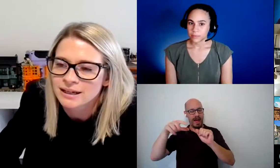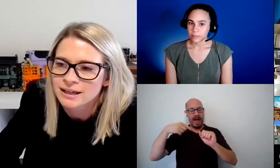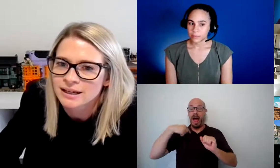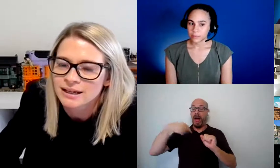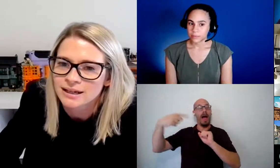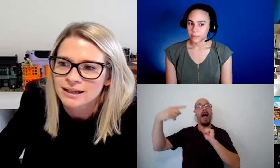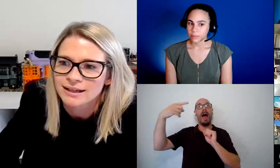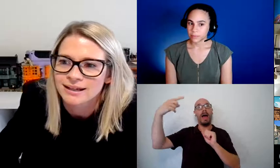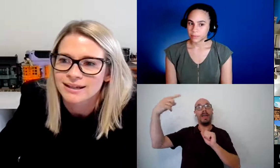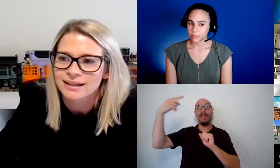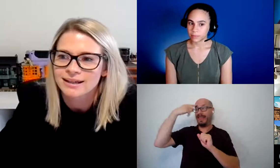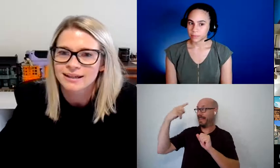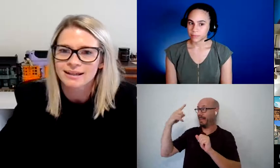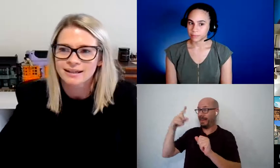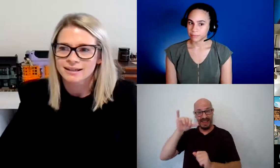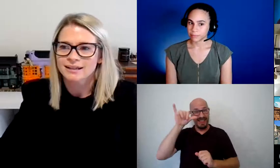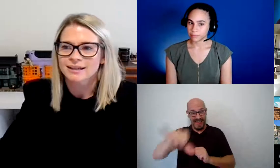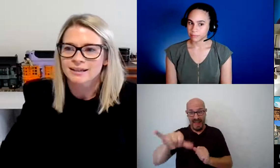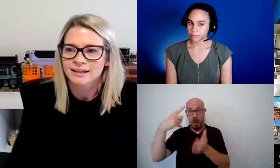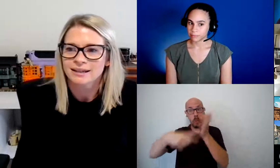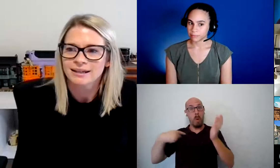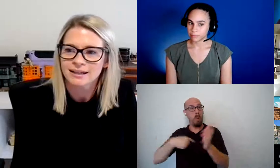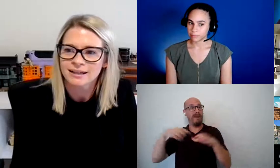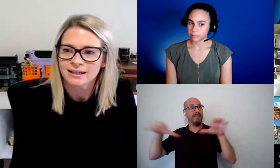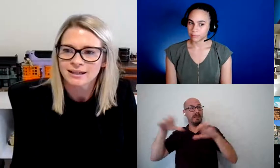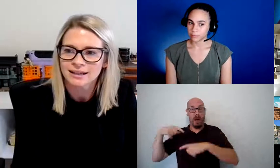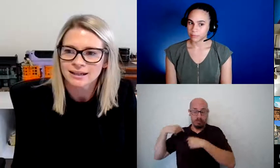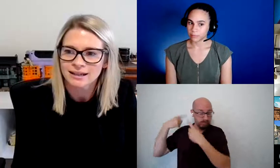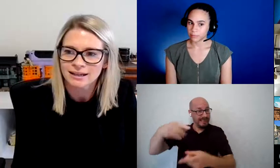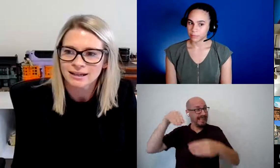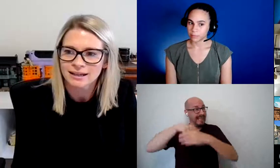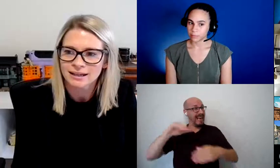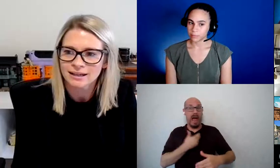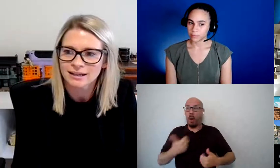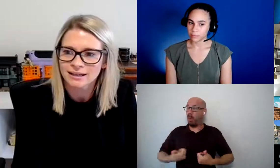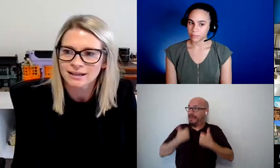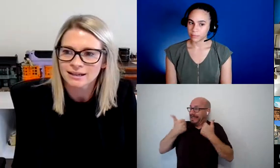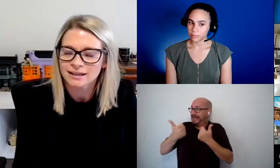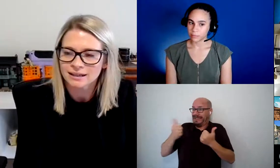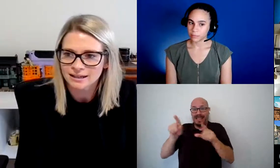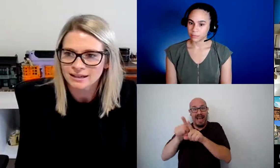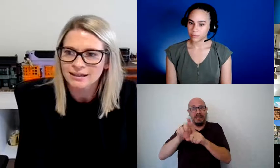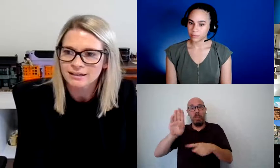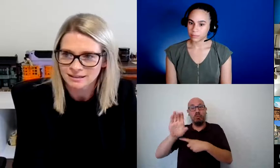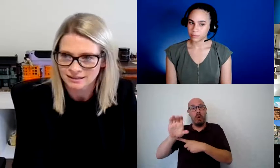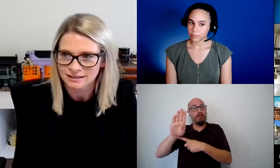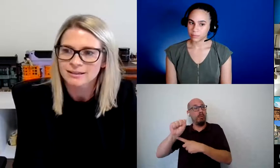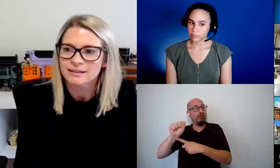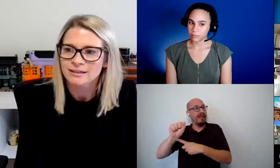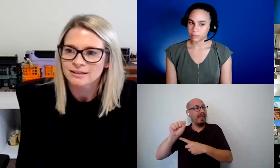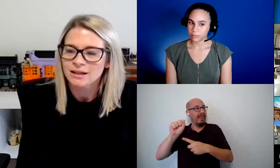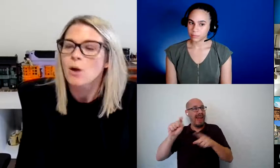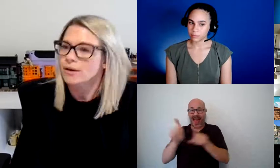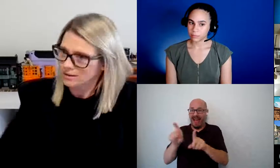our existence at Blue Cross Blue Shield, as far as the council is concerned, you know, is to learn, you know, new things,